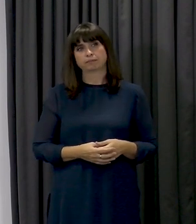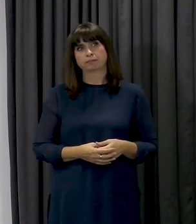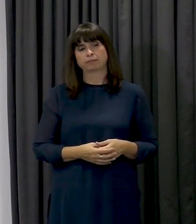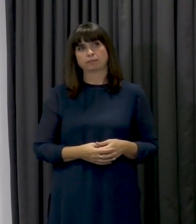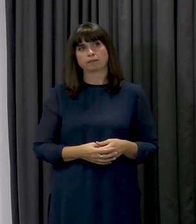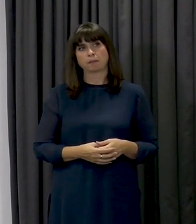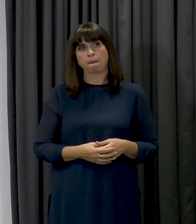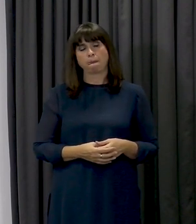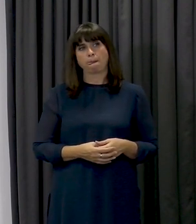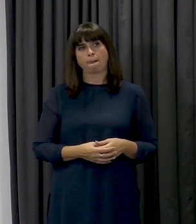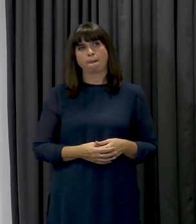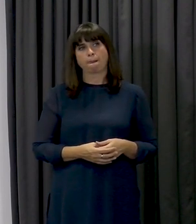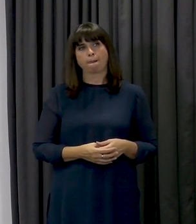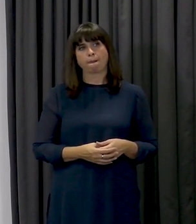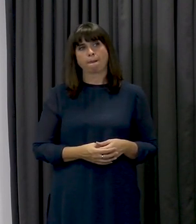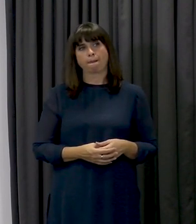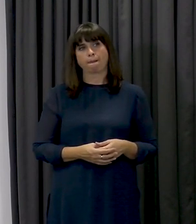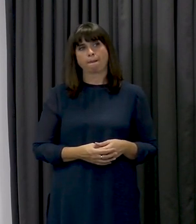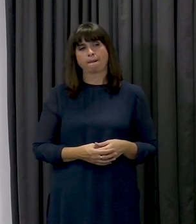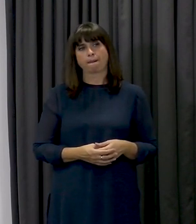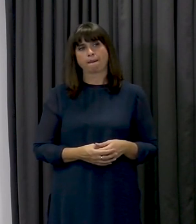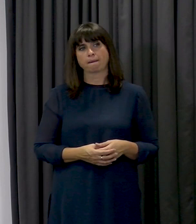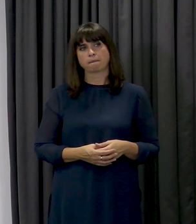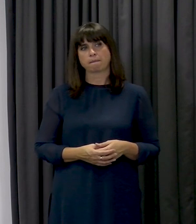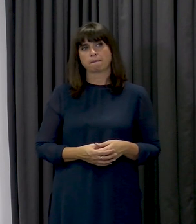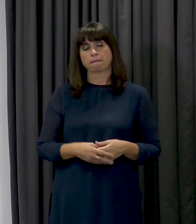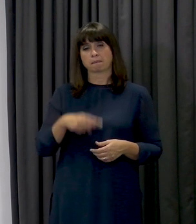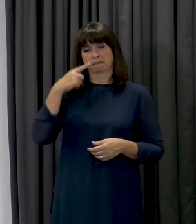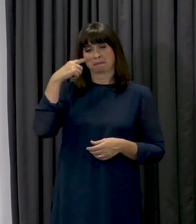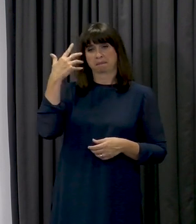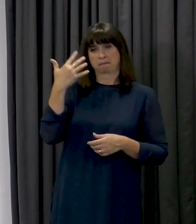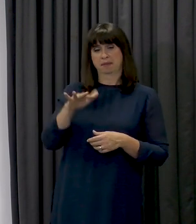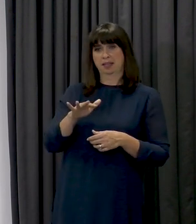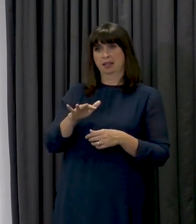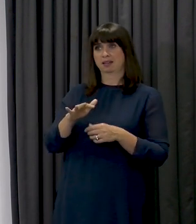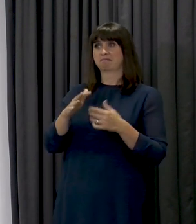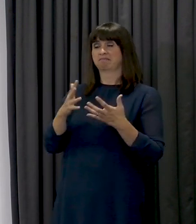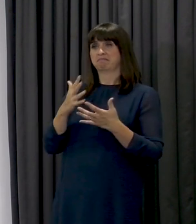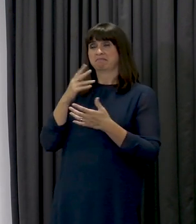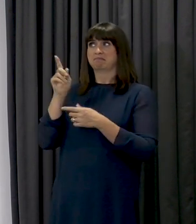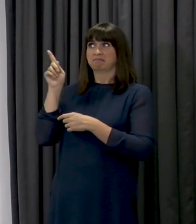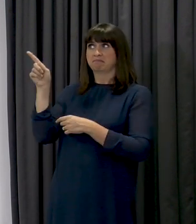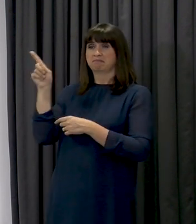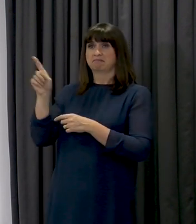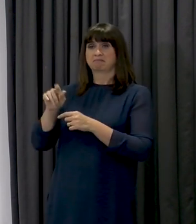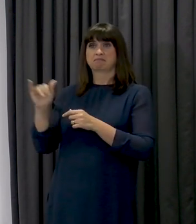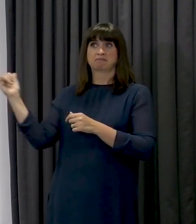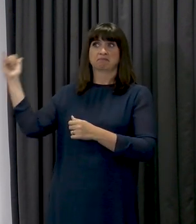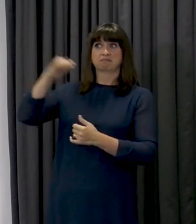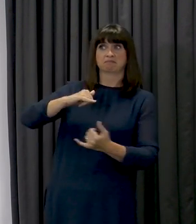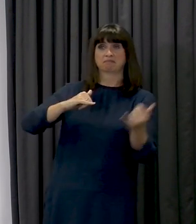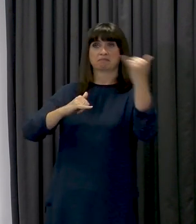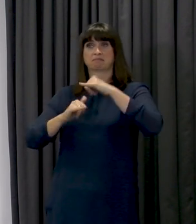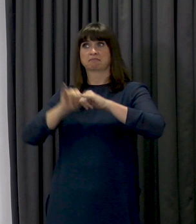Good afternoon, First Minister. We've seen multiple changes to overseas travel advice this week. How closely is Wales